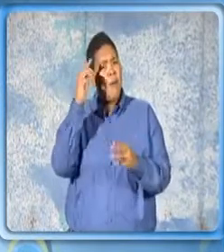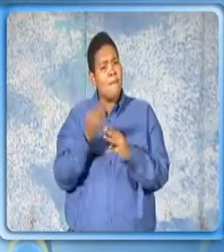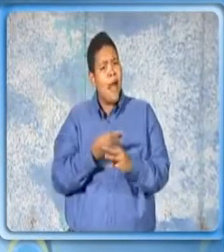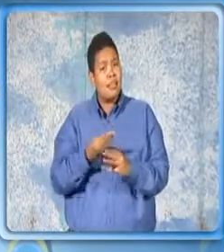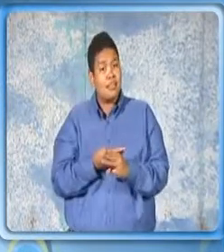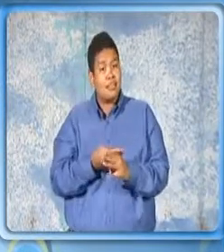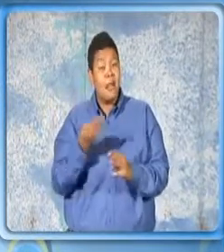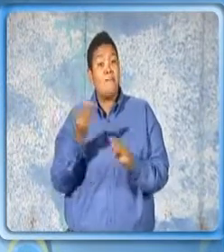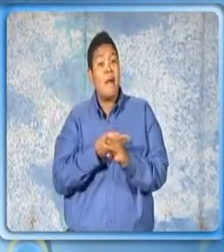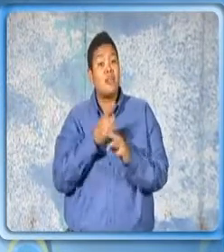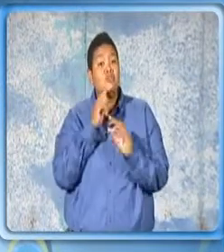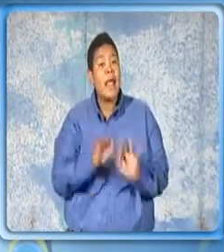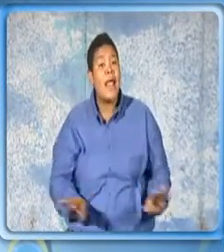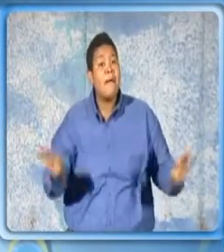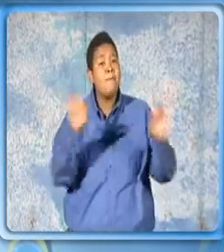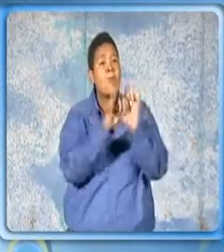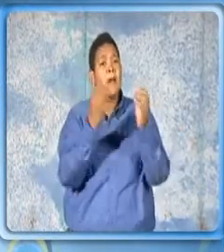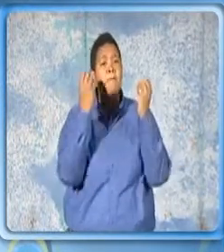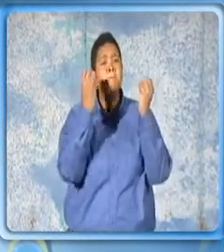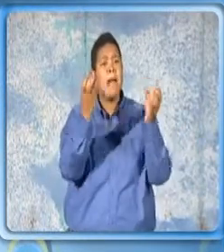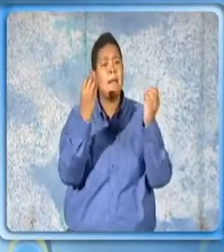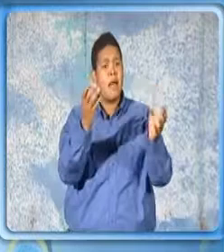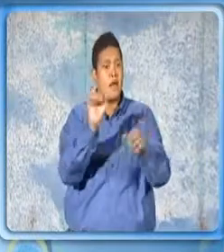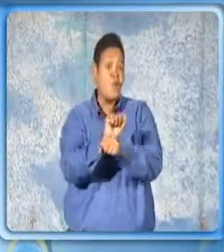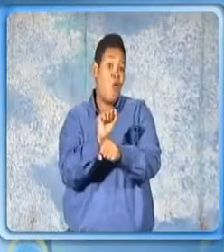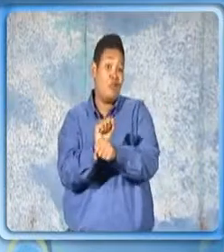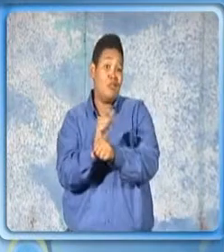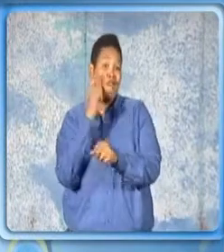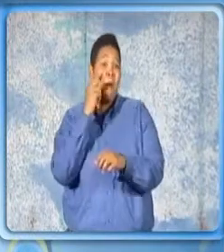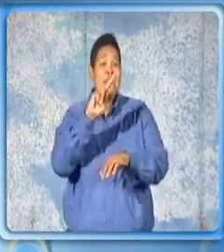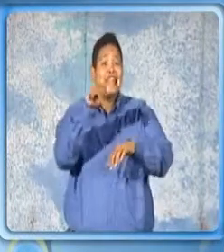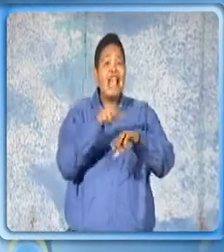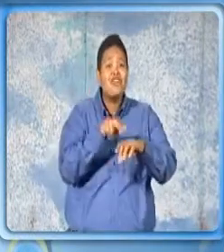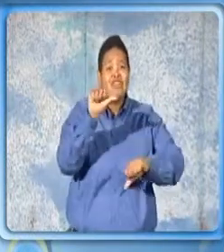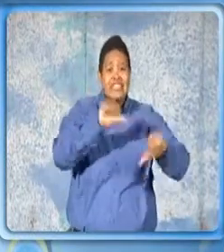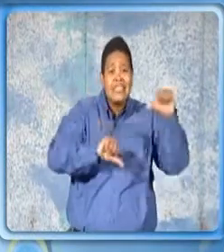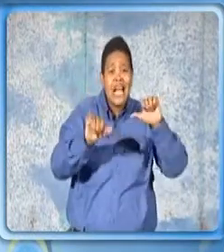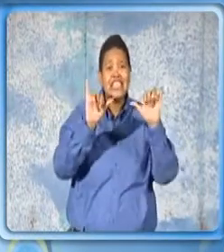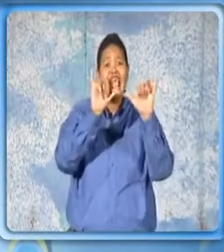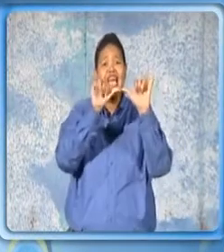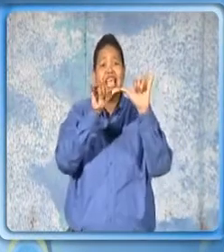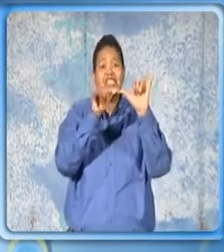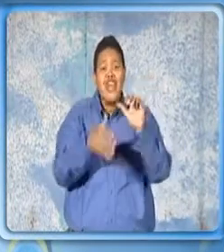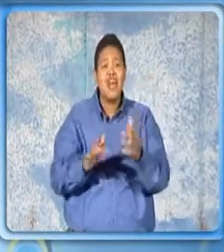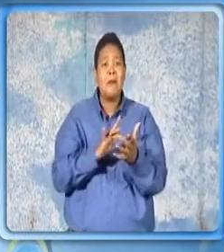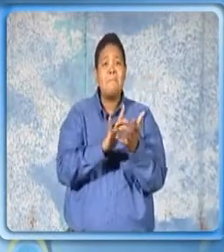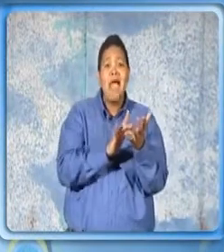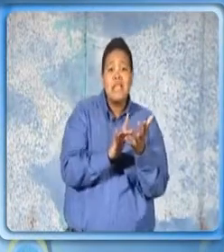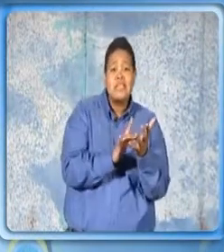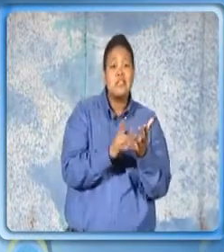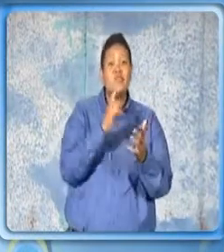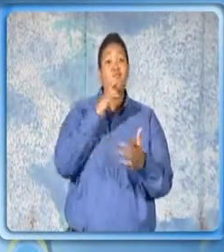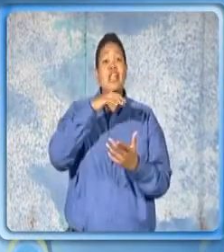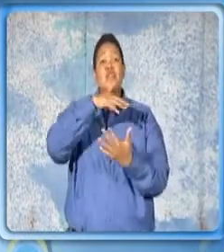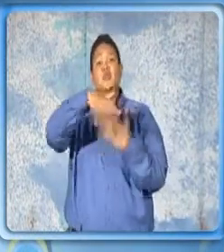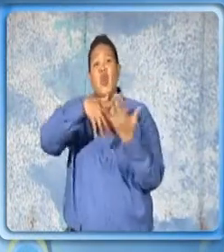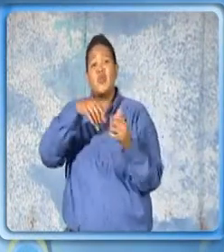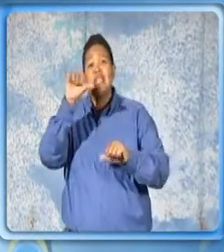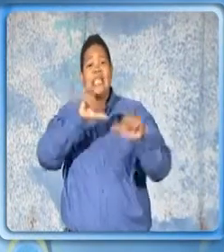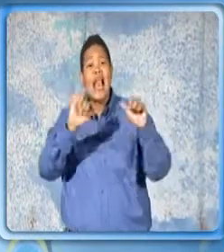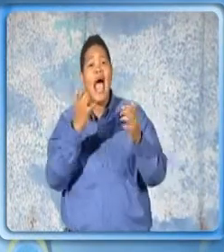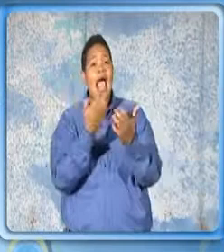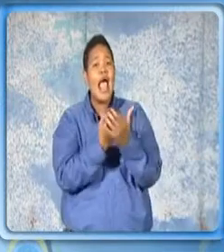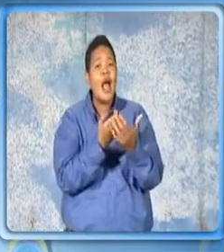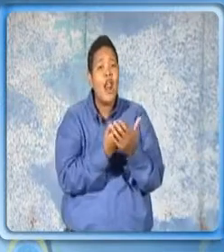an essential tool in many fields, from natural sciences, engineering, and medicine, to social sciences like